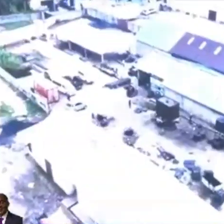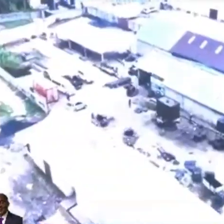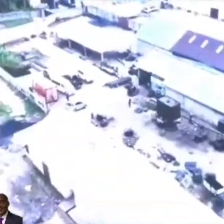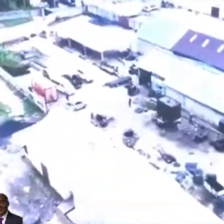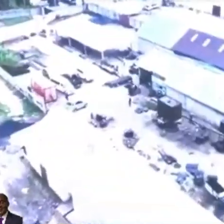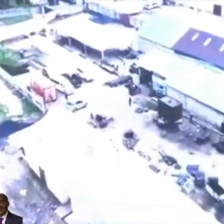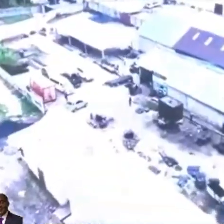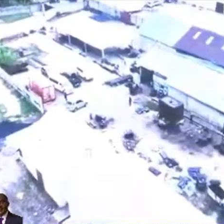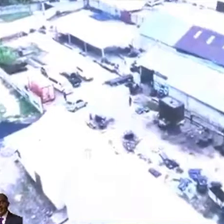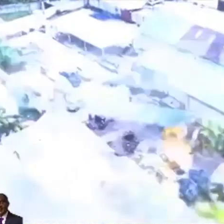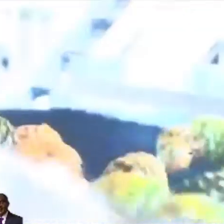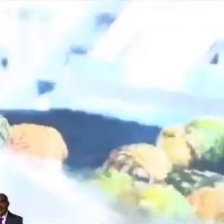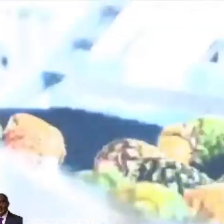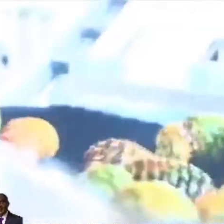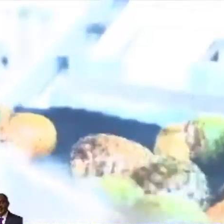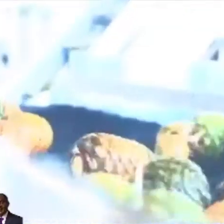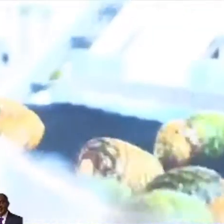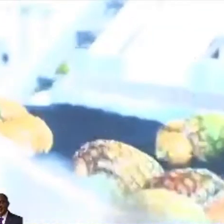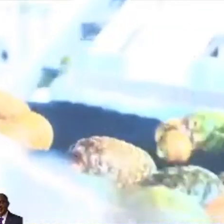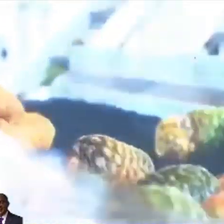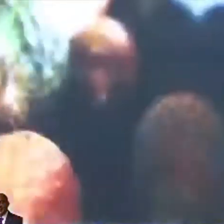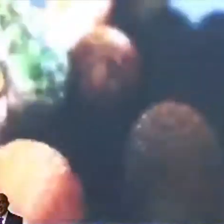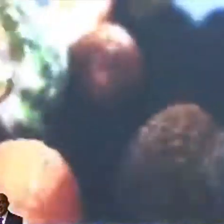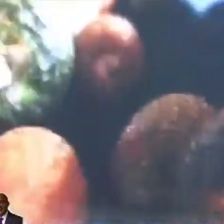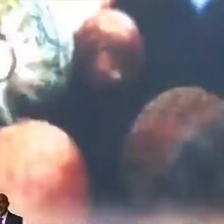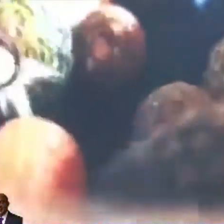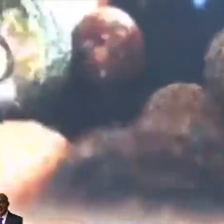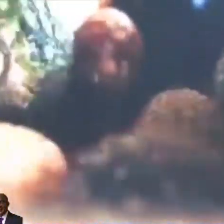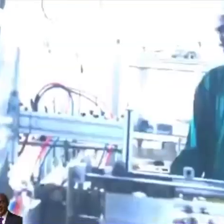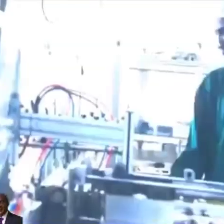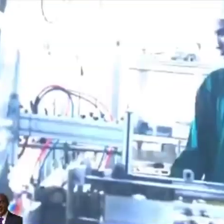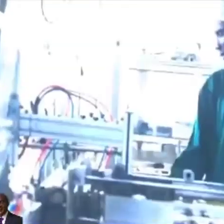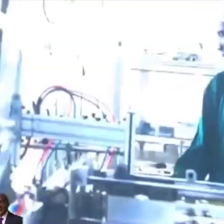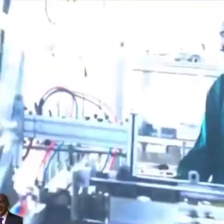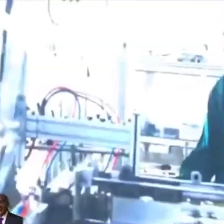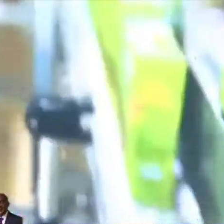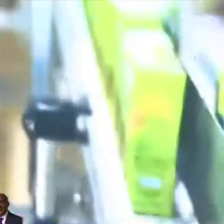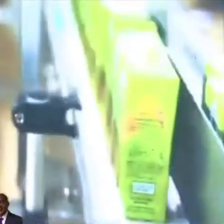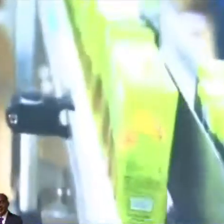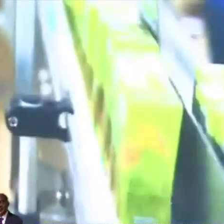Apart from this, the government has built 5 common user processing factories,